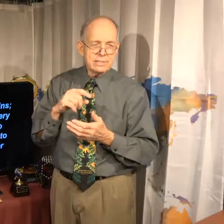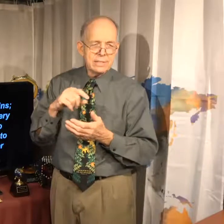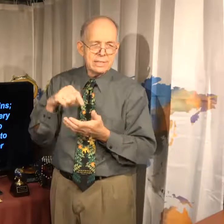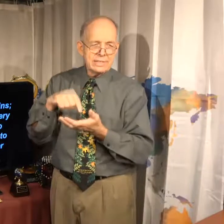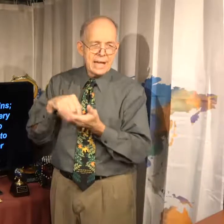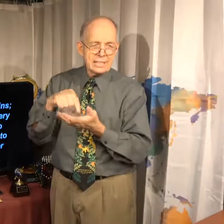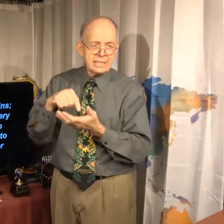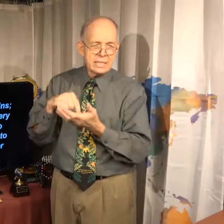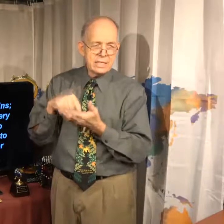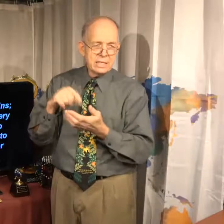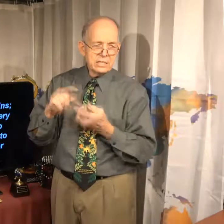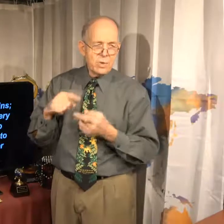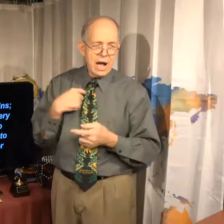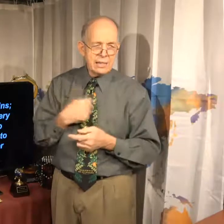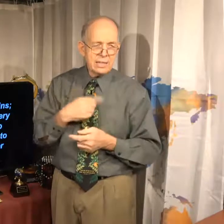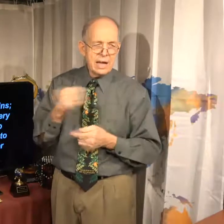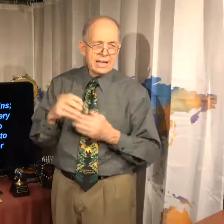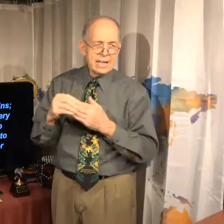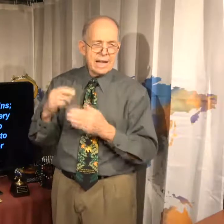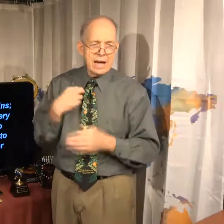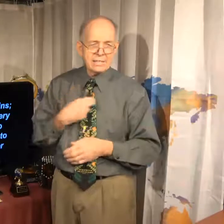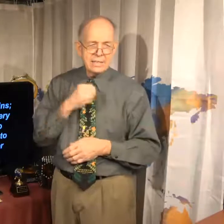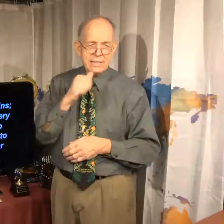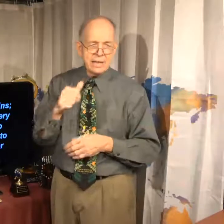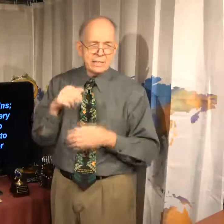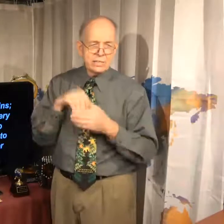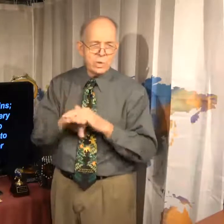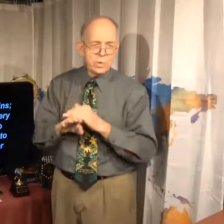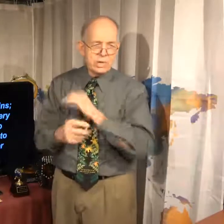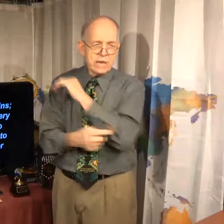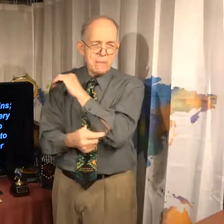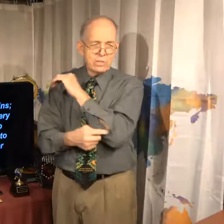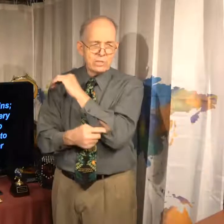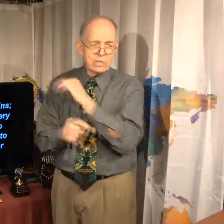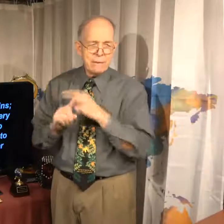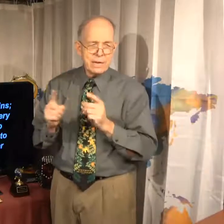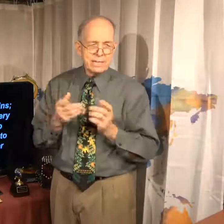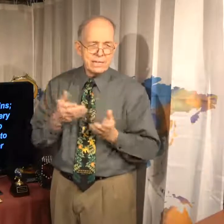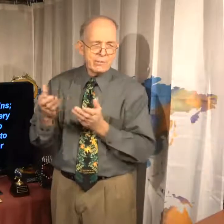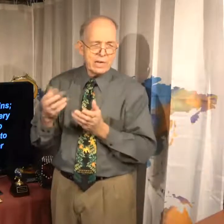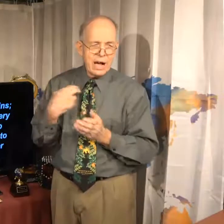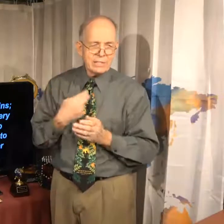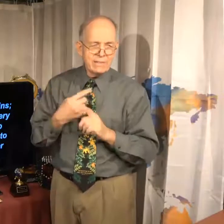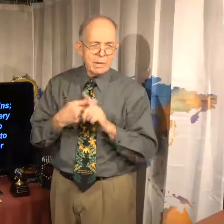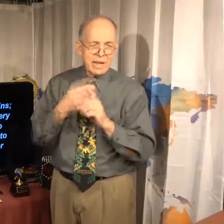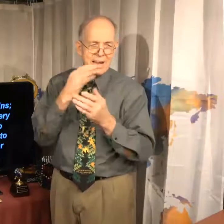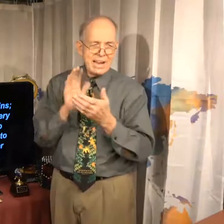in debt to us, and lead us not into temptation, but deliver us from